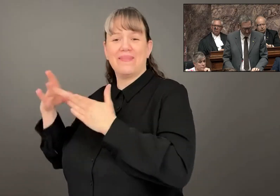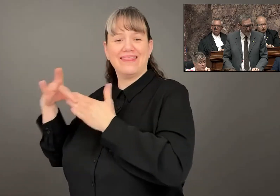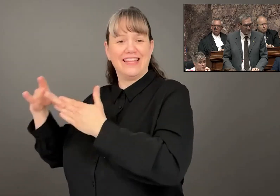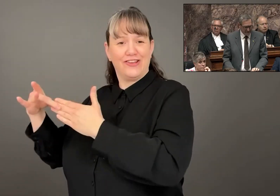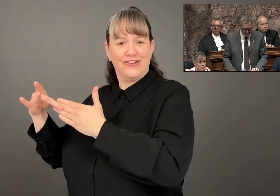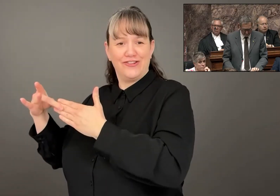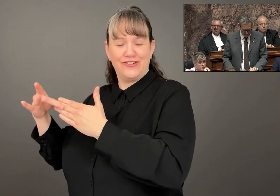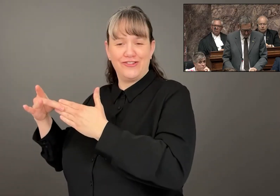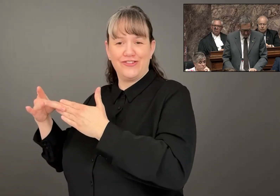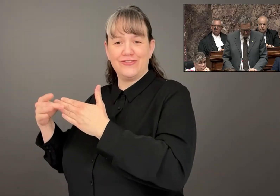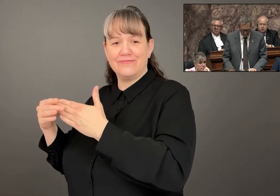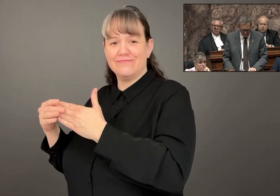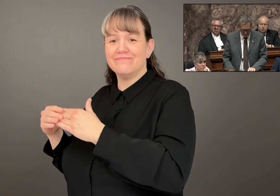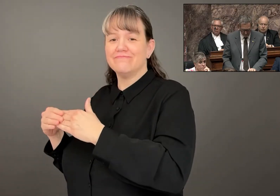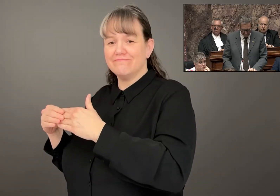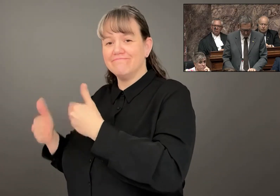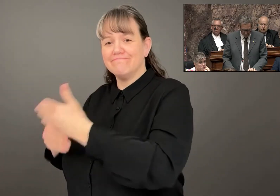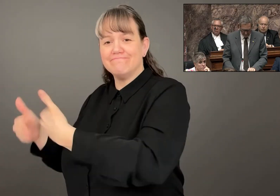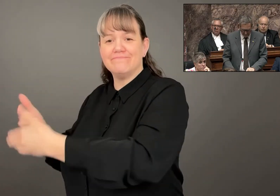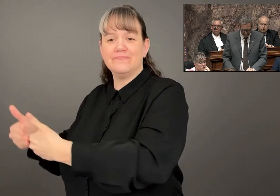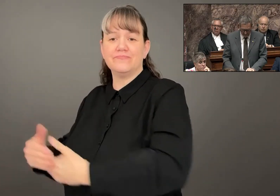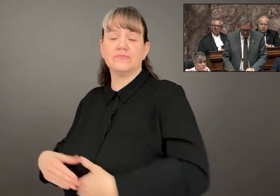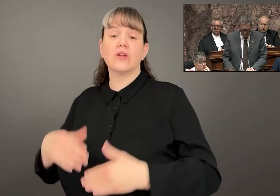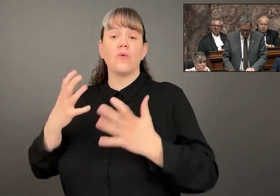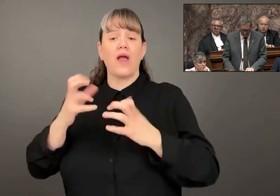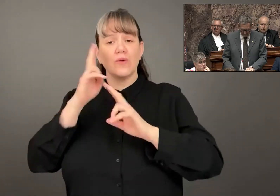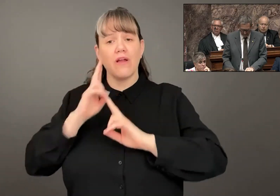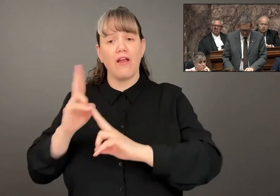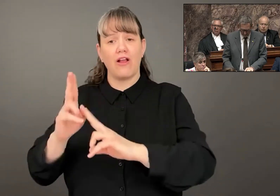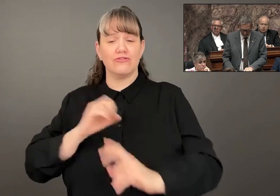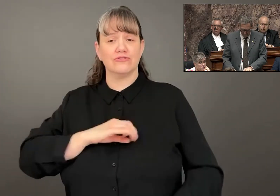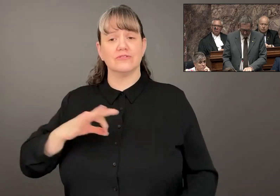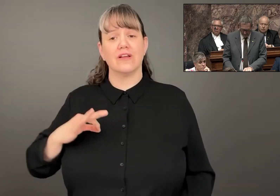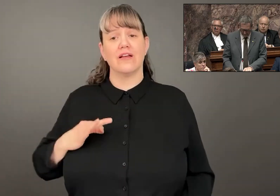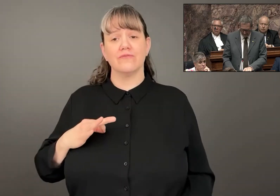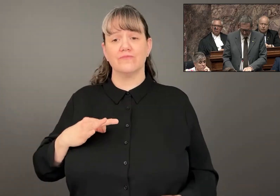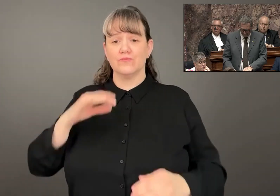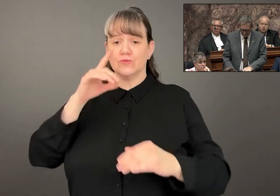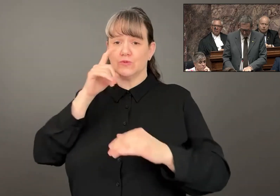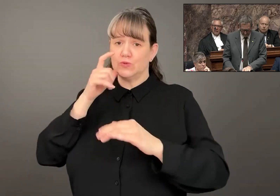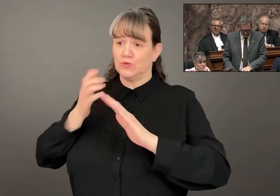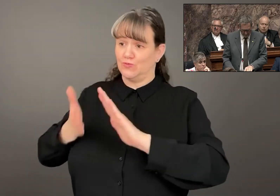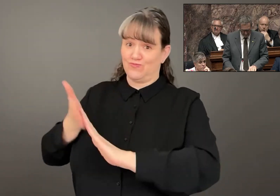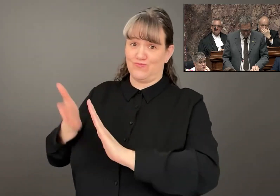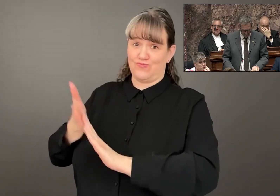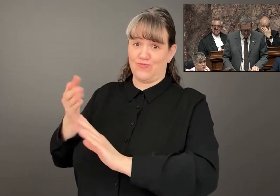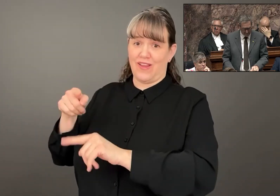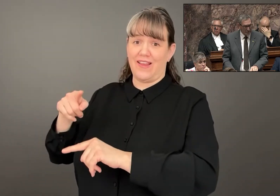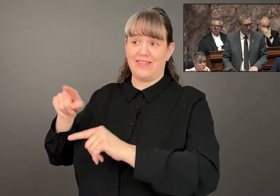alongside palliative team, including Dr. Wally, Len Van Oort, and Catherine